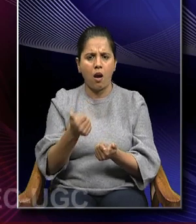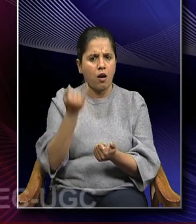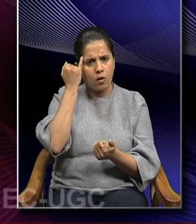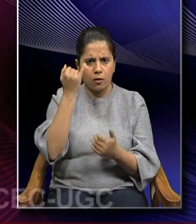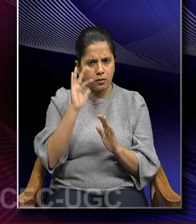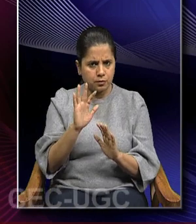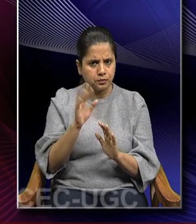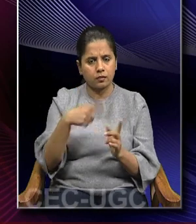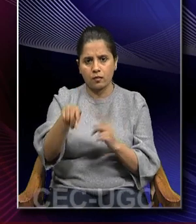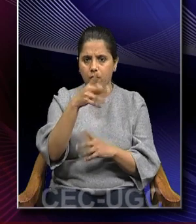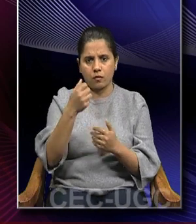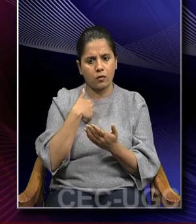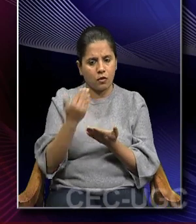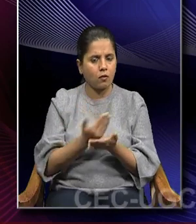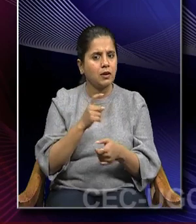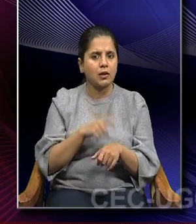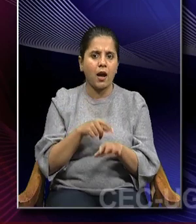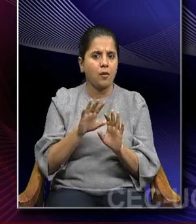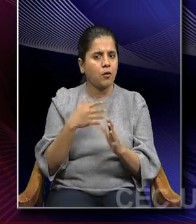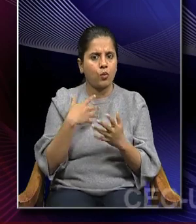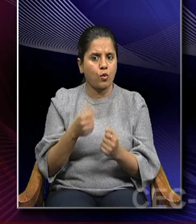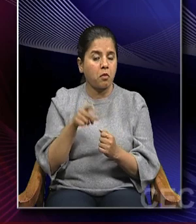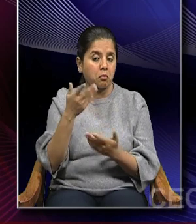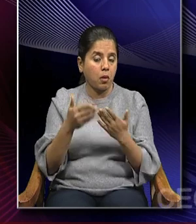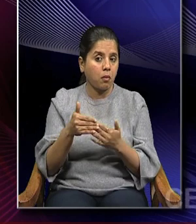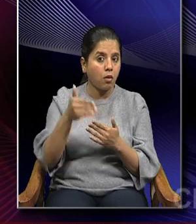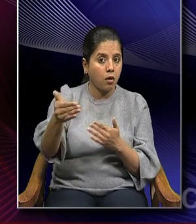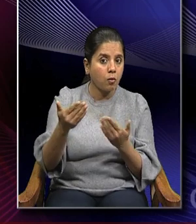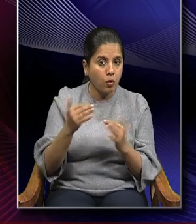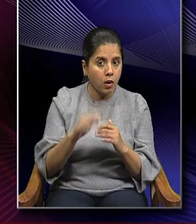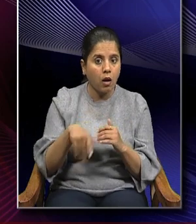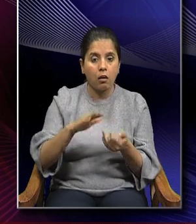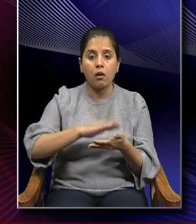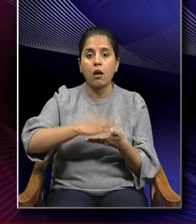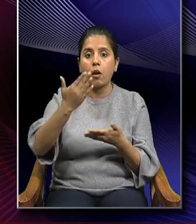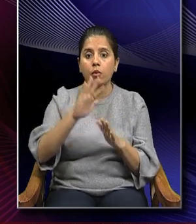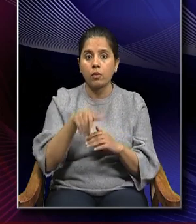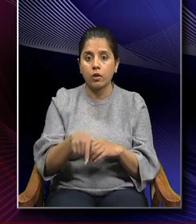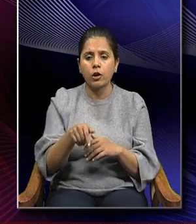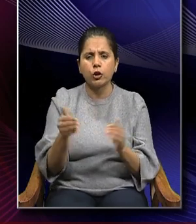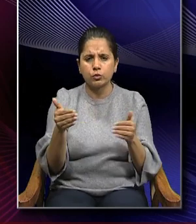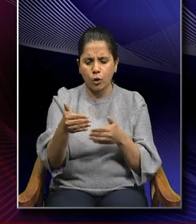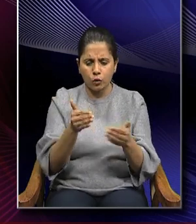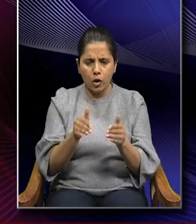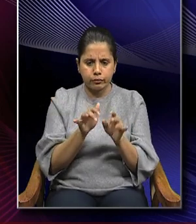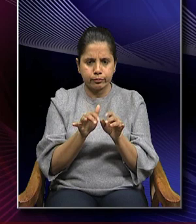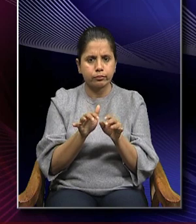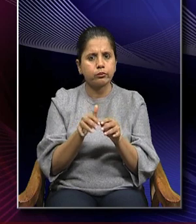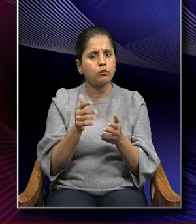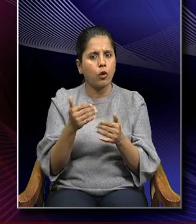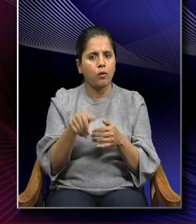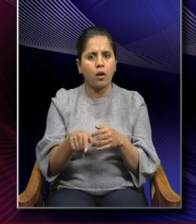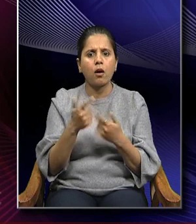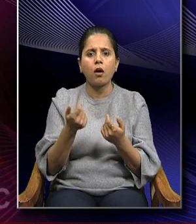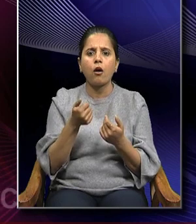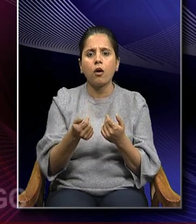you are willing to save time and you think that there can be a laptop which is so small as it can be fit